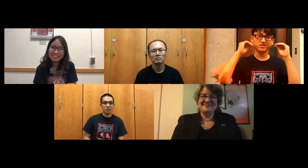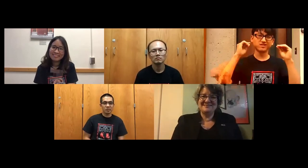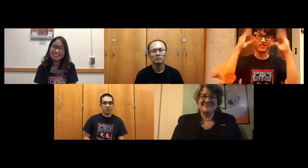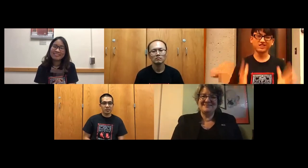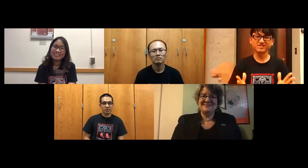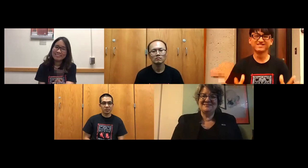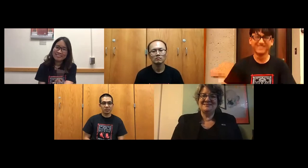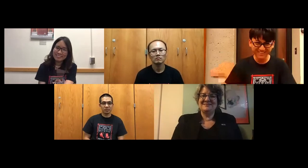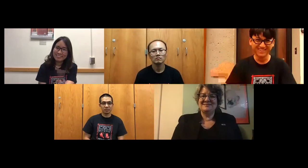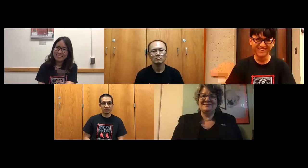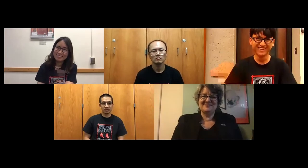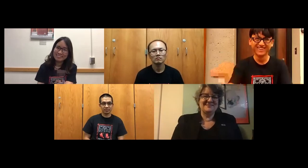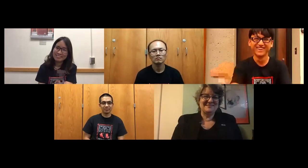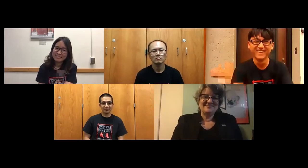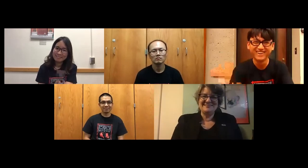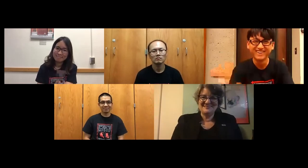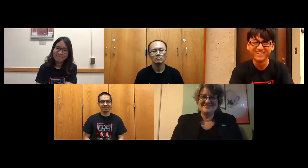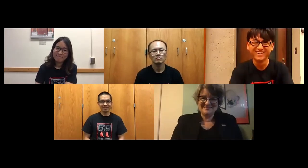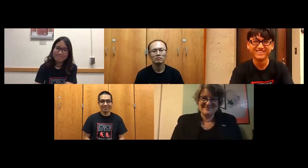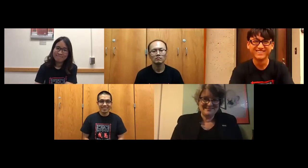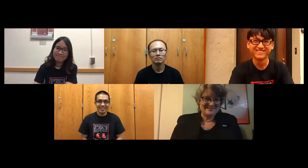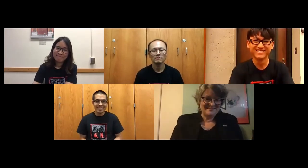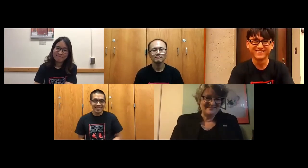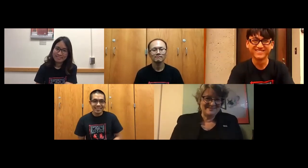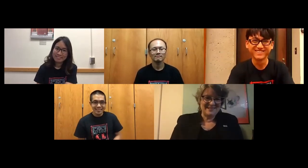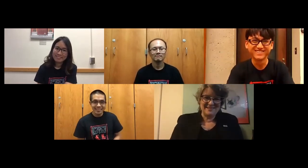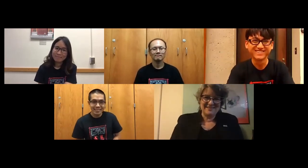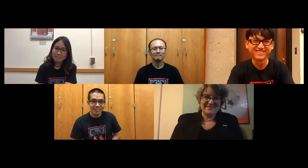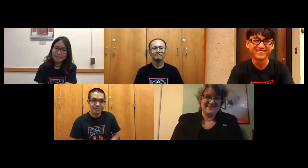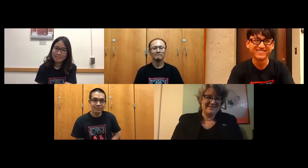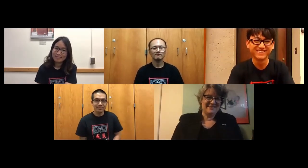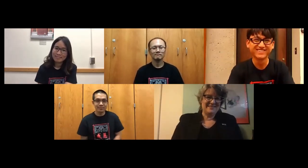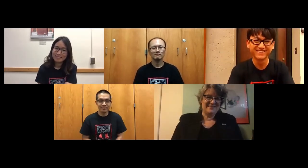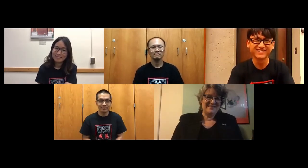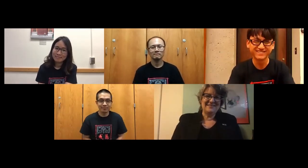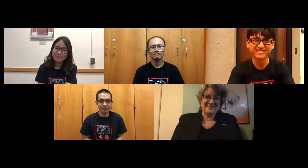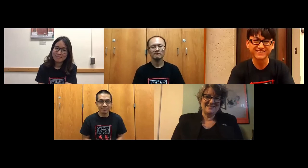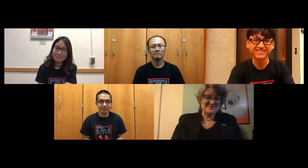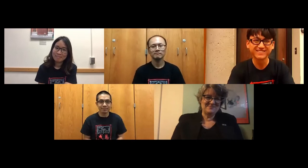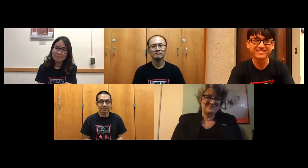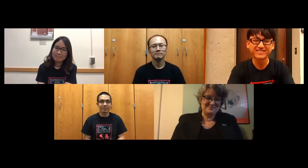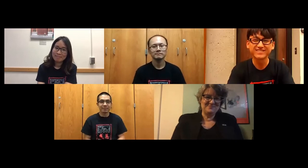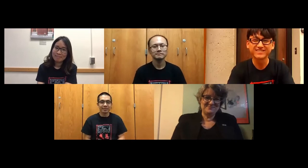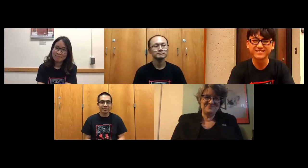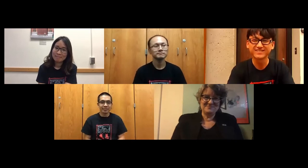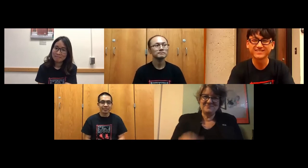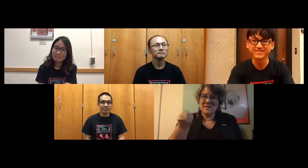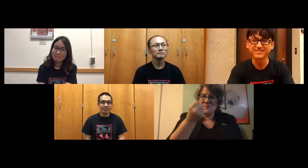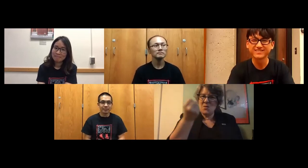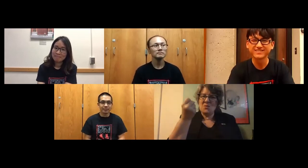that I think would help the teachers in China become better teachers. Excellent. Okay, hold on. We'll let